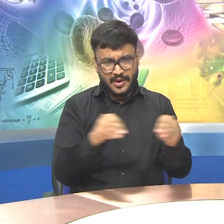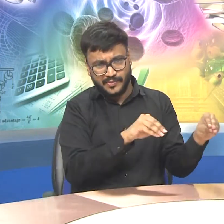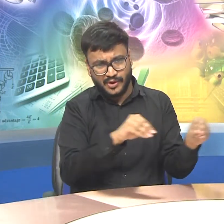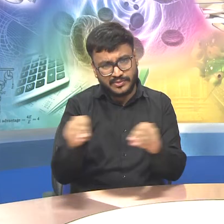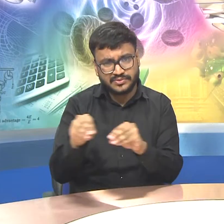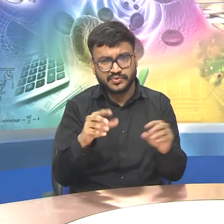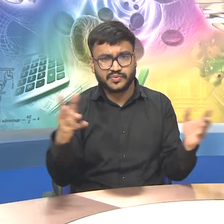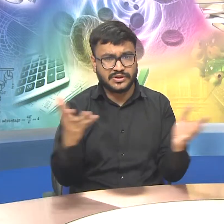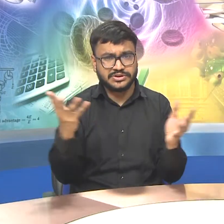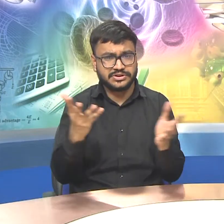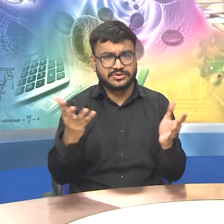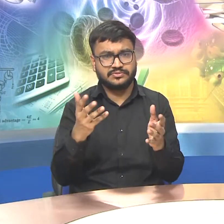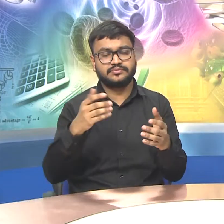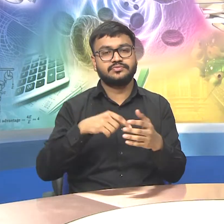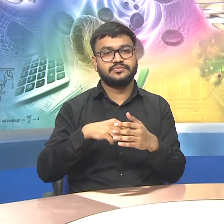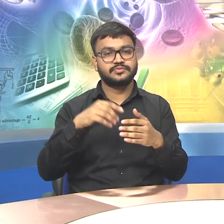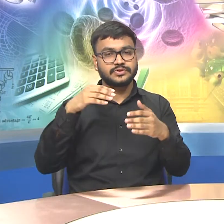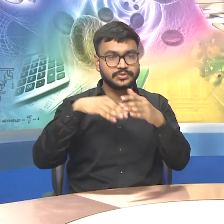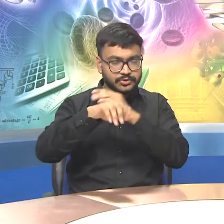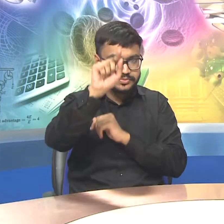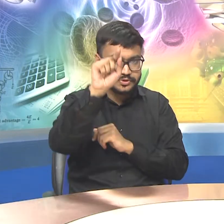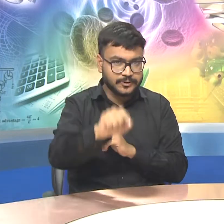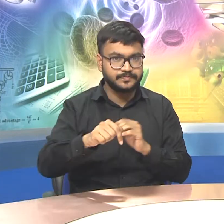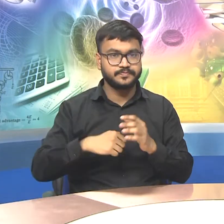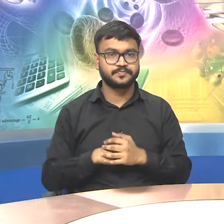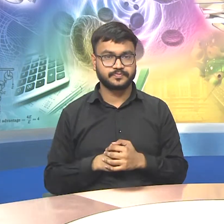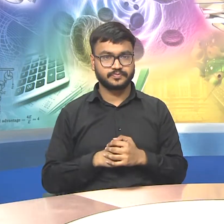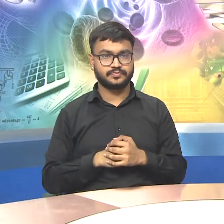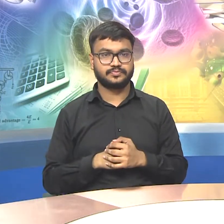Next, the topic is movement.